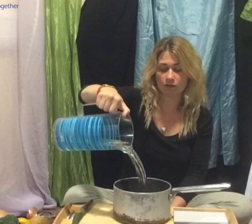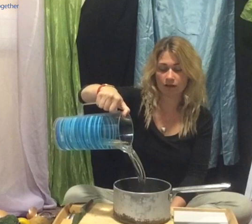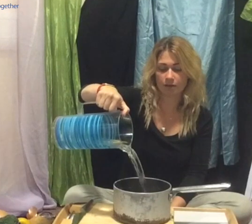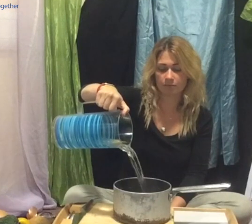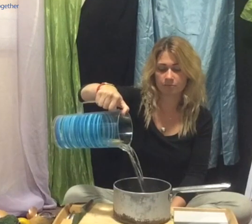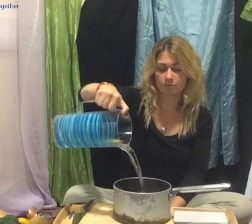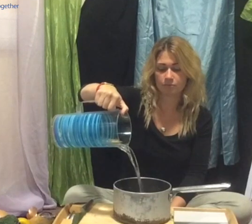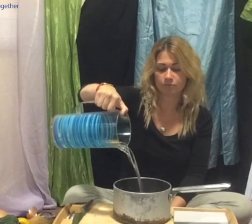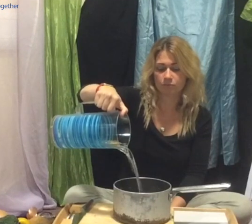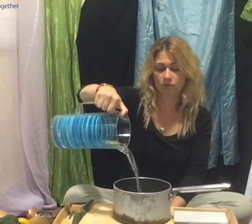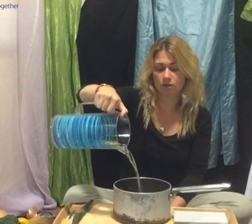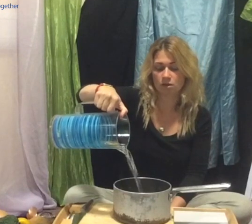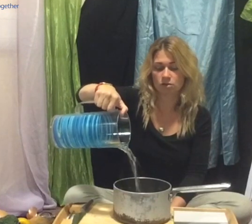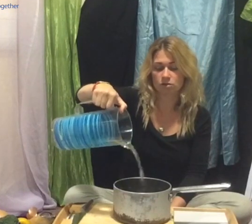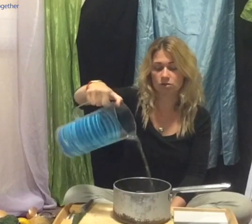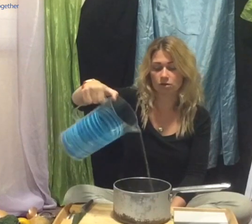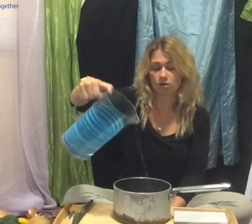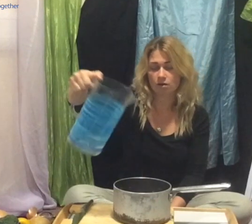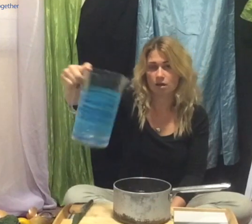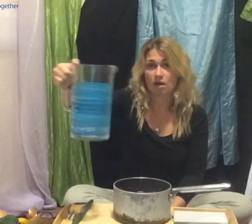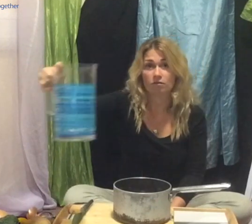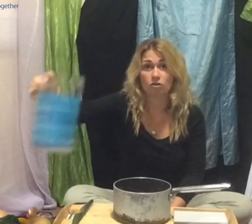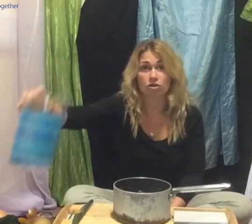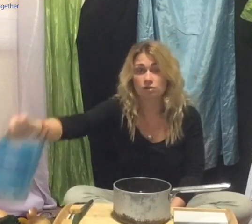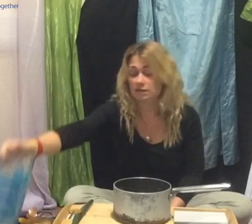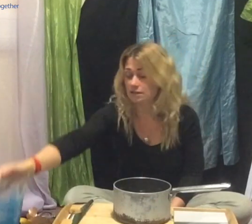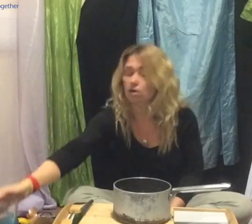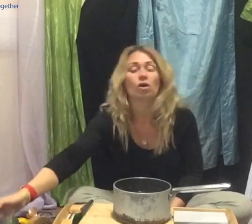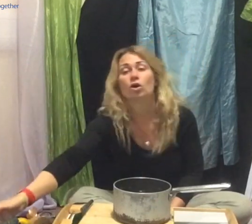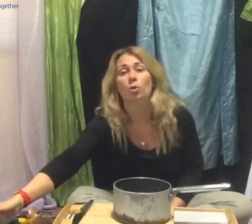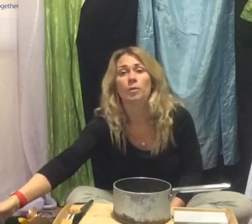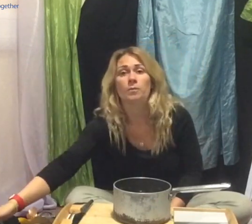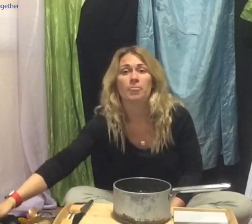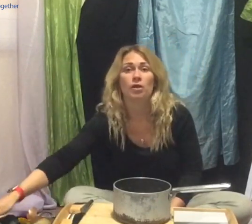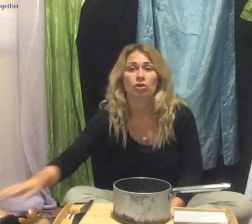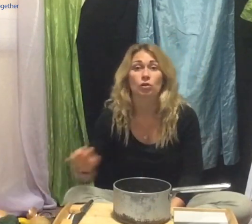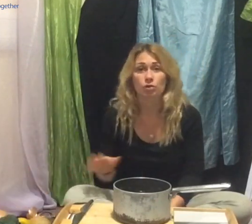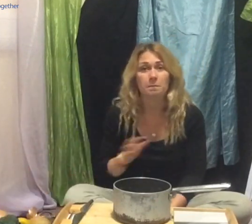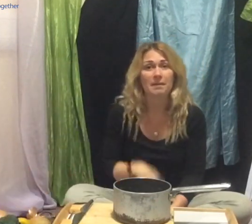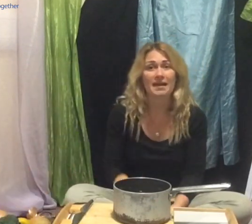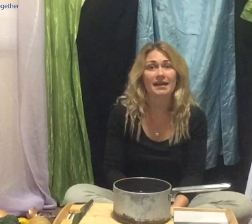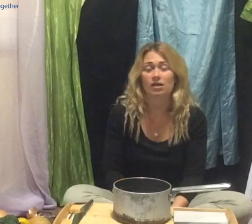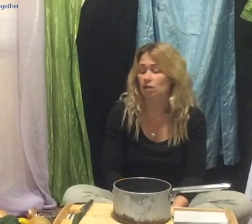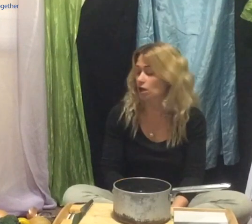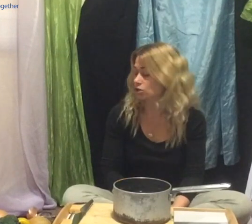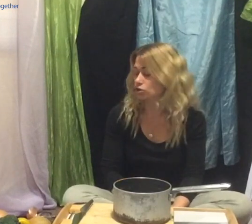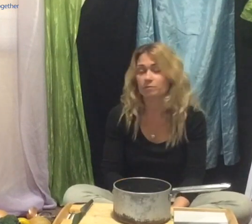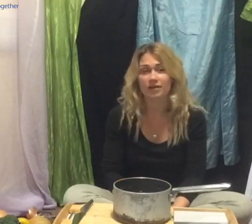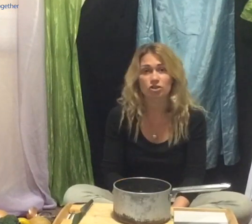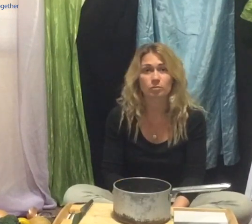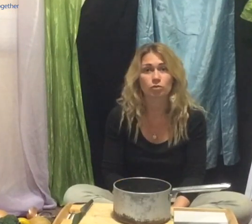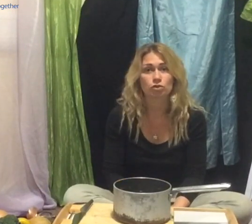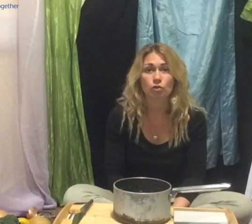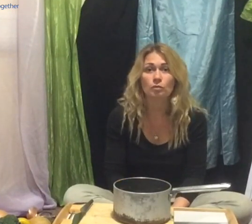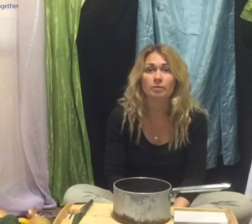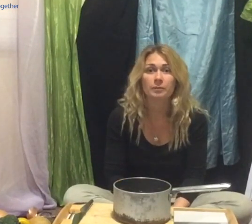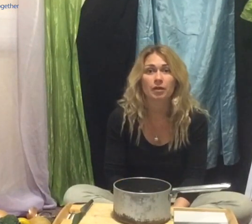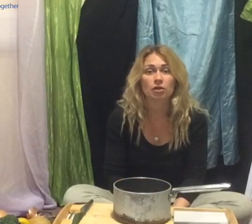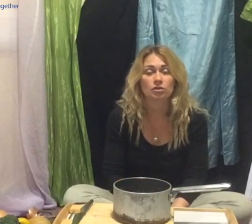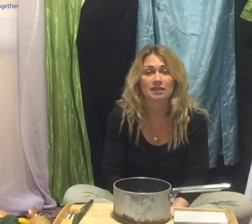Okay. So, if you're doing this at home, you could make some vegetable soup and you could eat